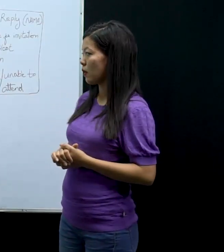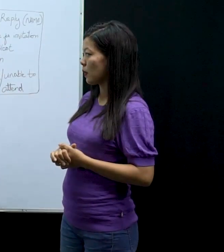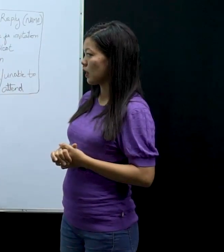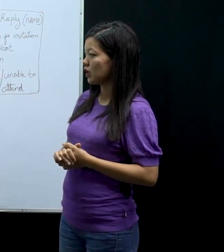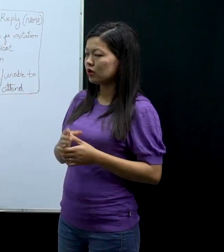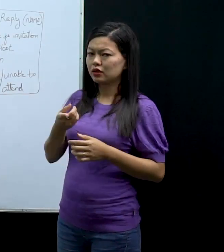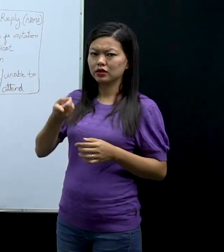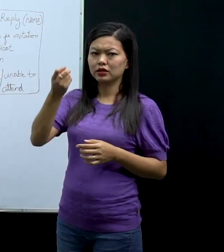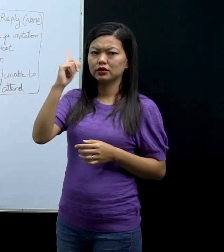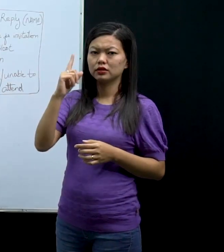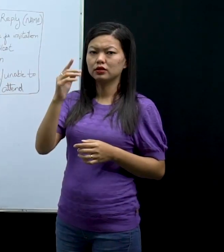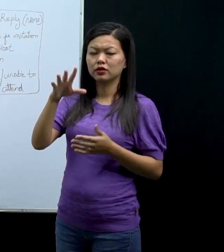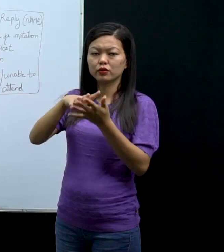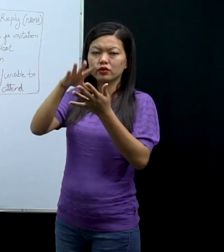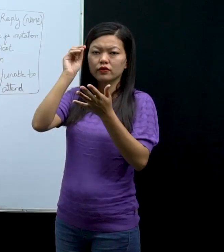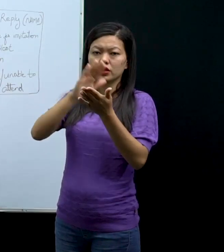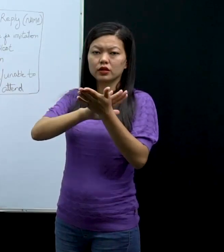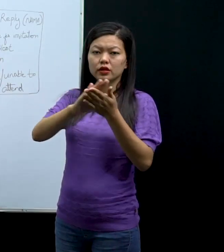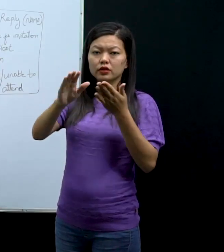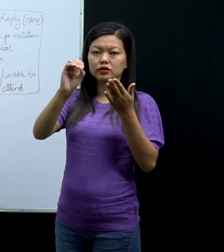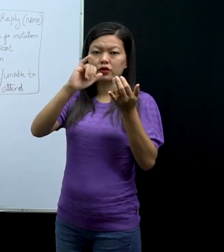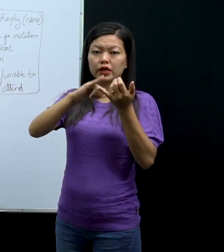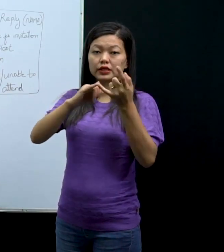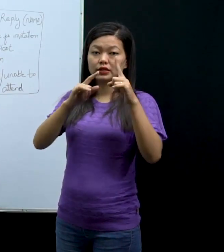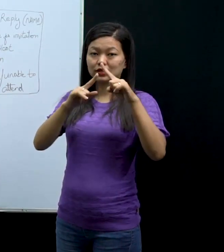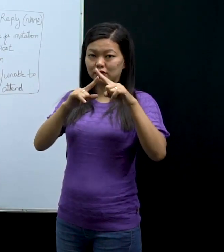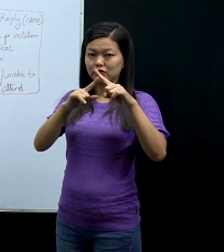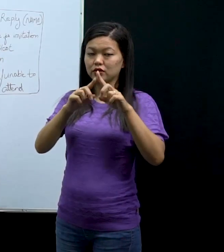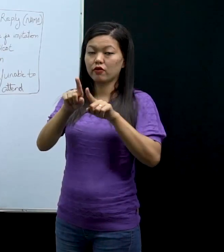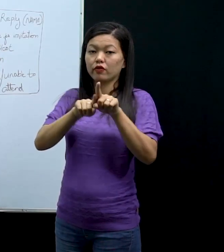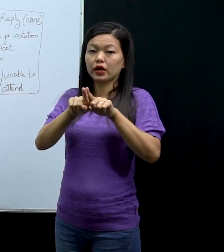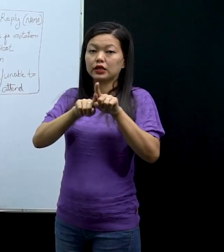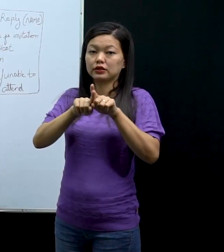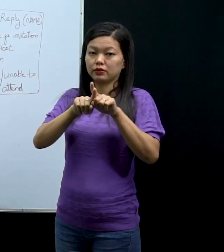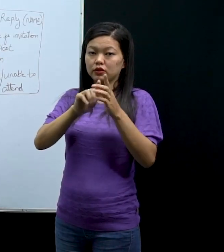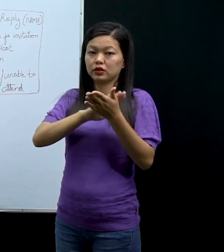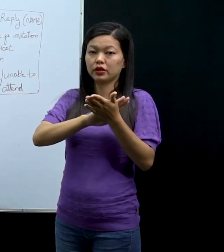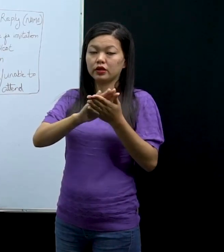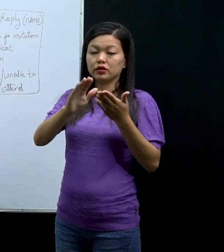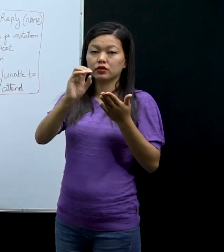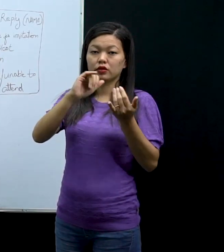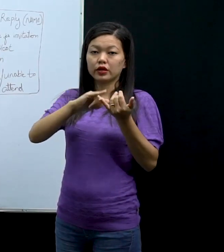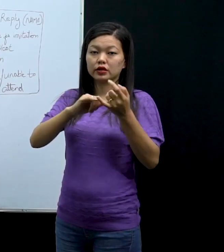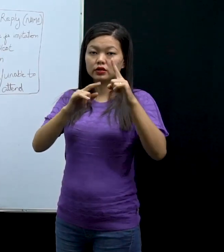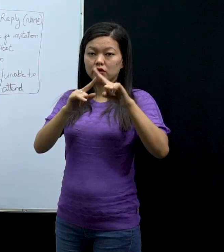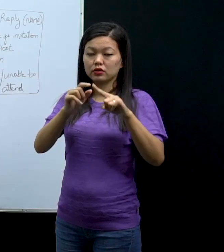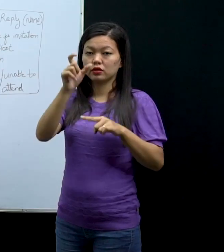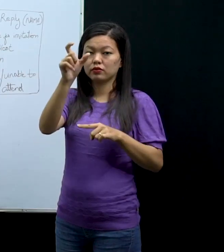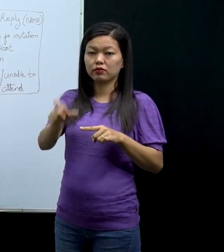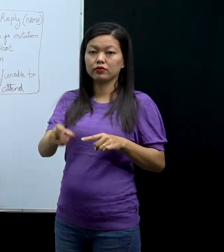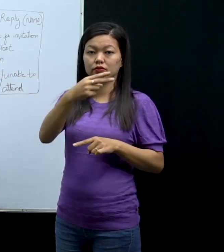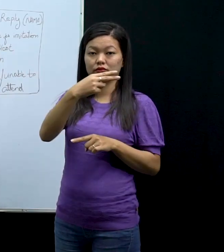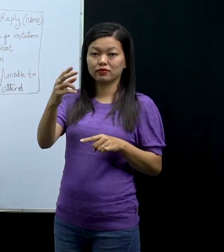previous class. So now let's assume that Mr. Kenneth is holding his birthday party on the 26th of